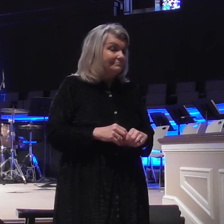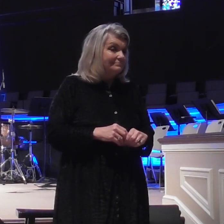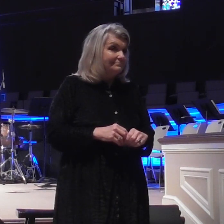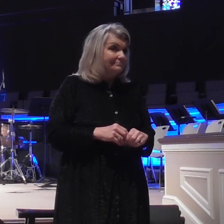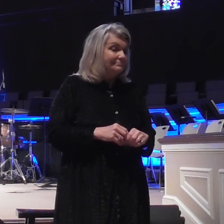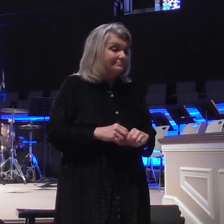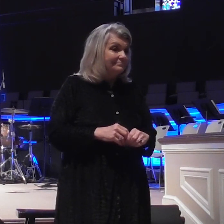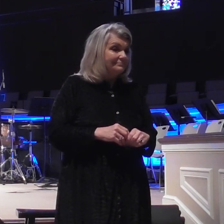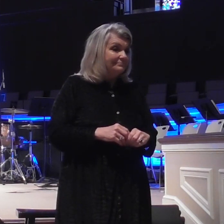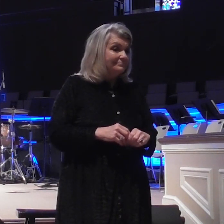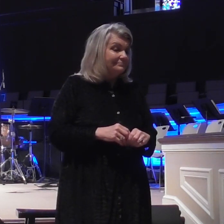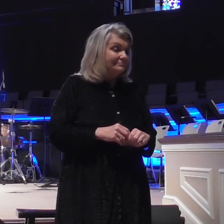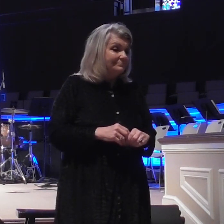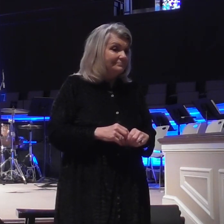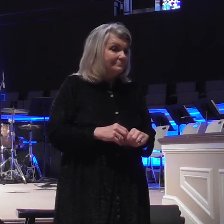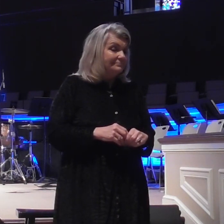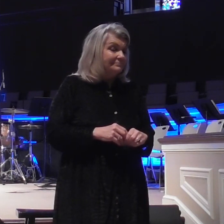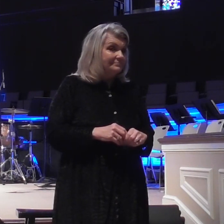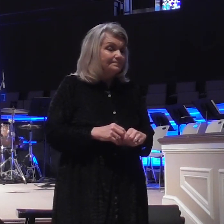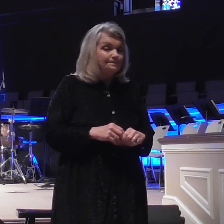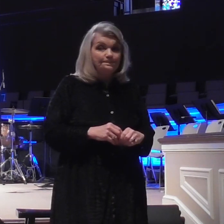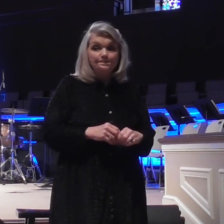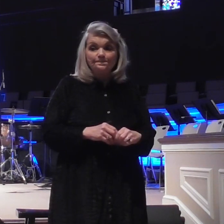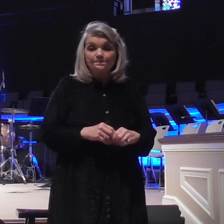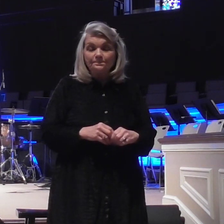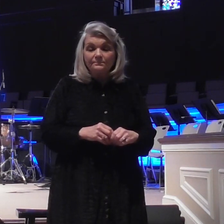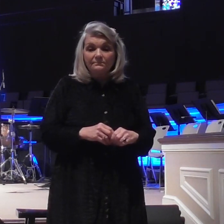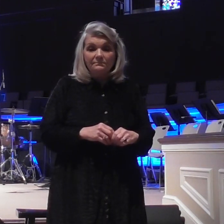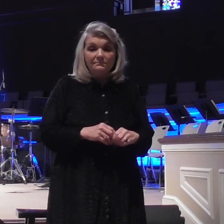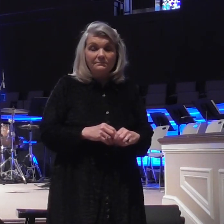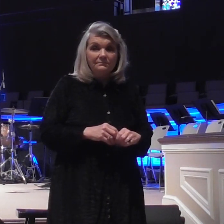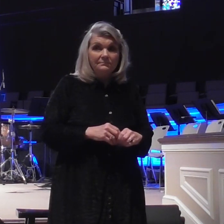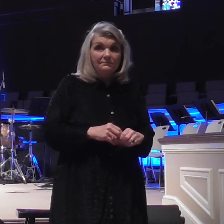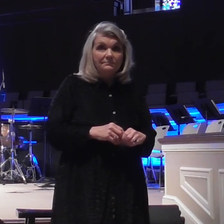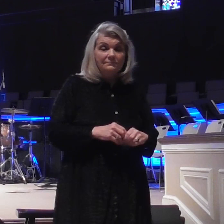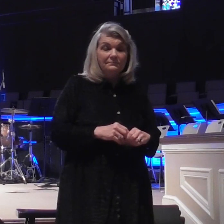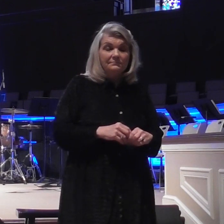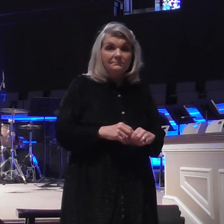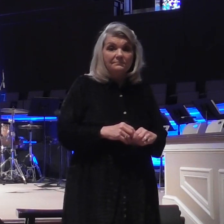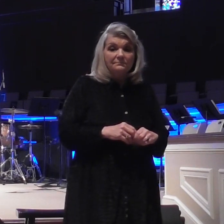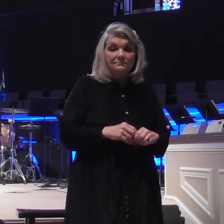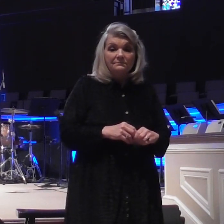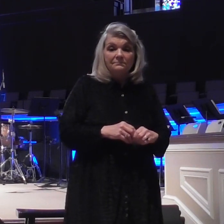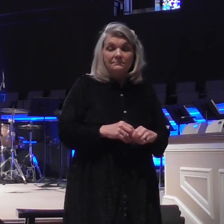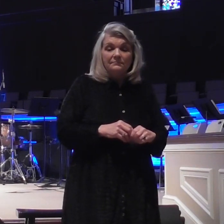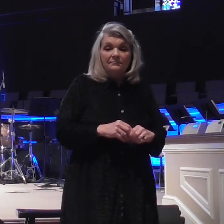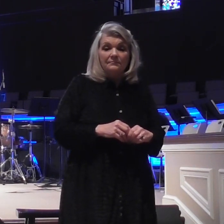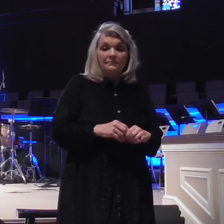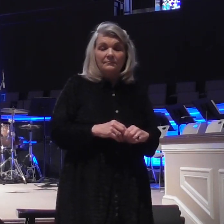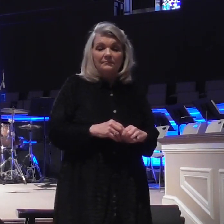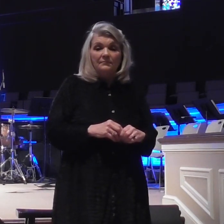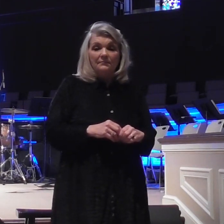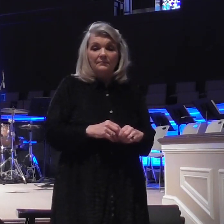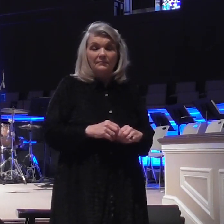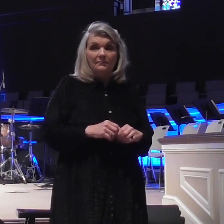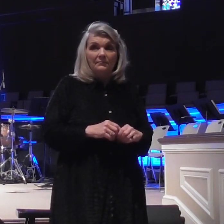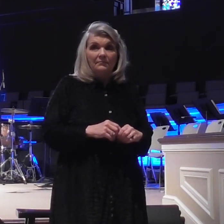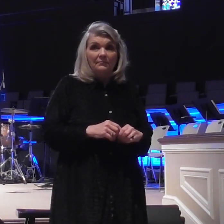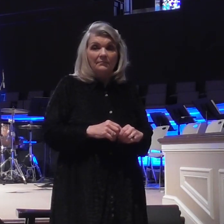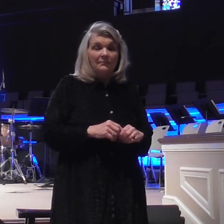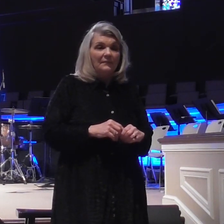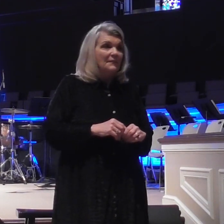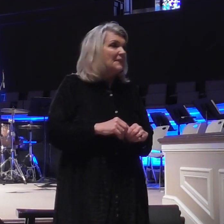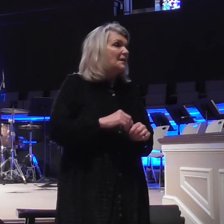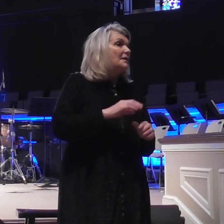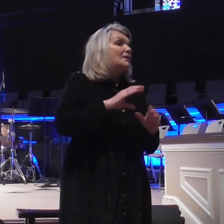with the body that's subsumed to my particular emotional desires of the day. It couldn't be